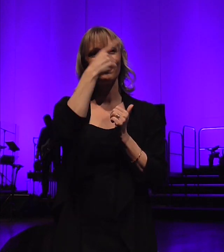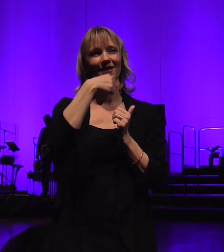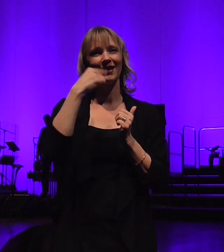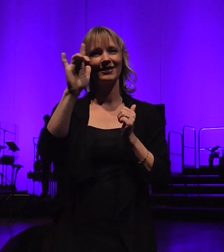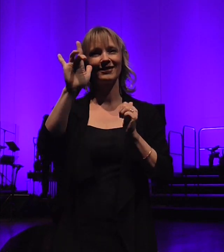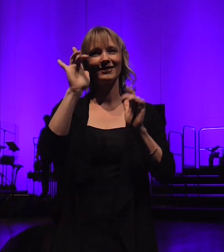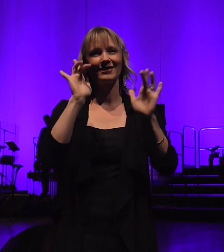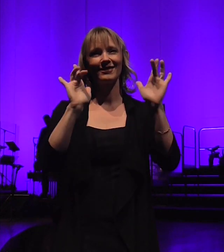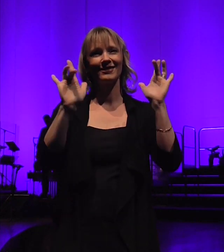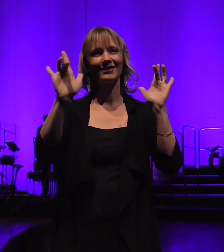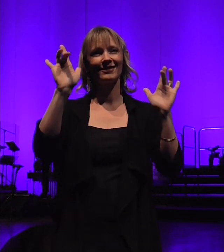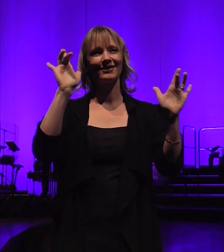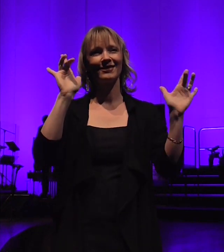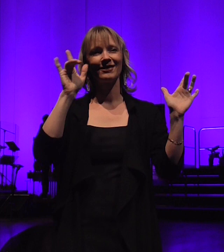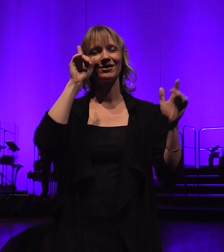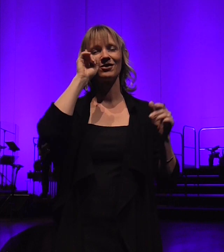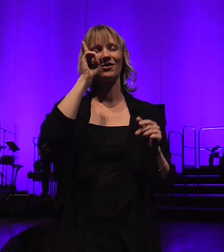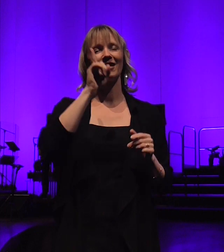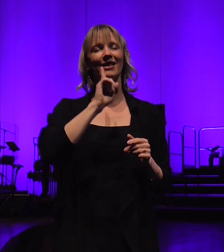face.